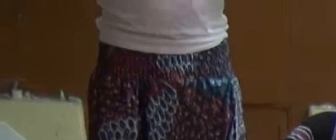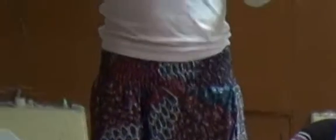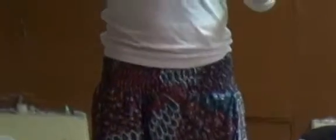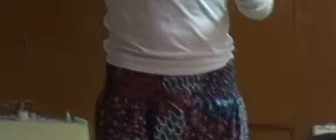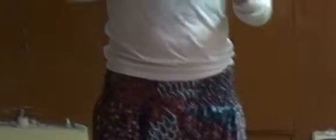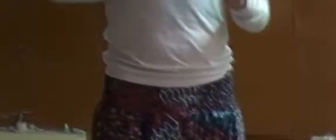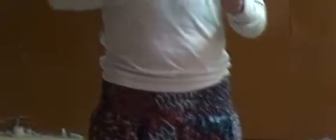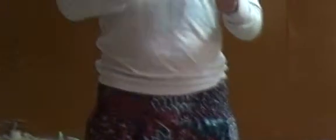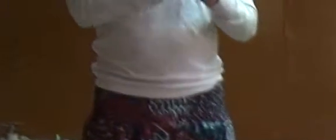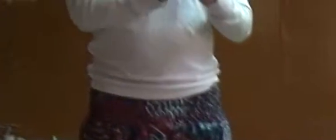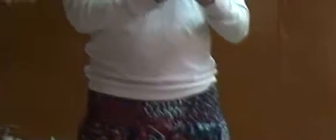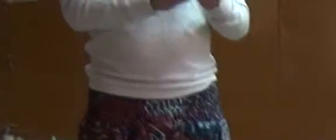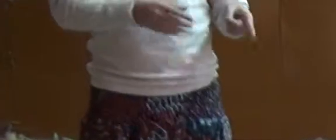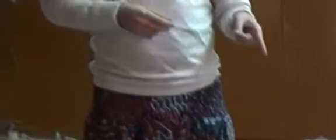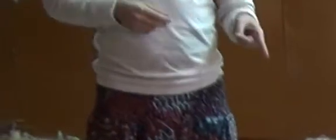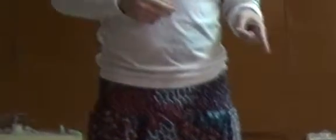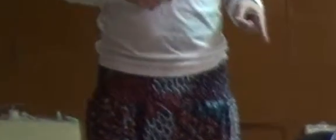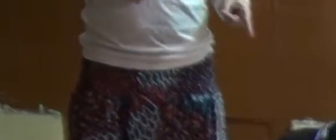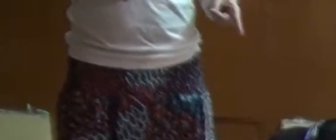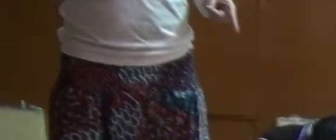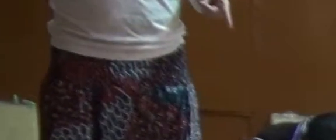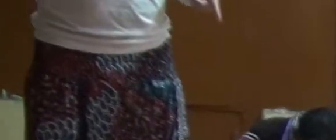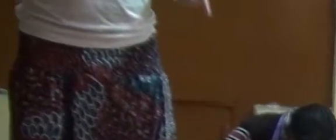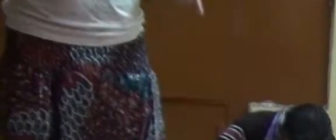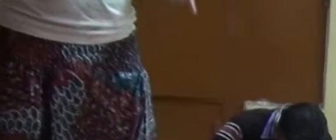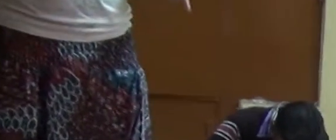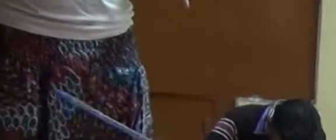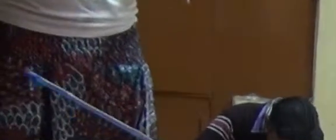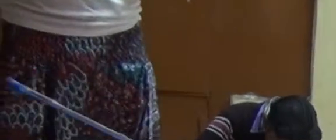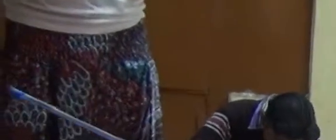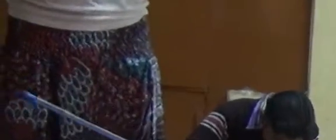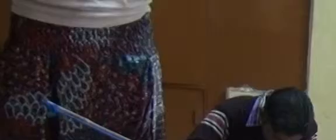they hold the stone in the left hand.